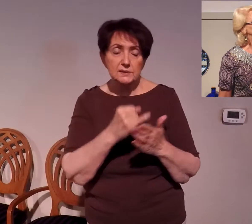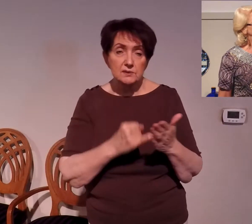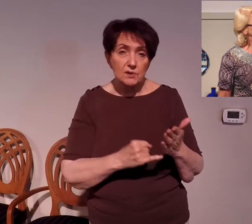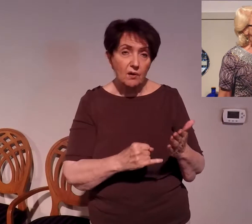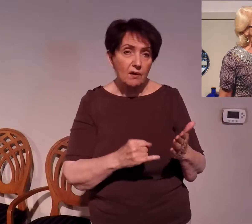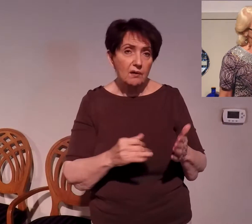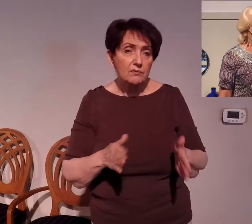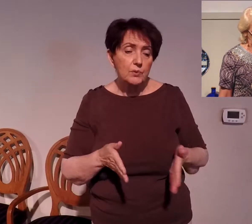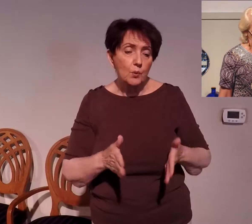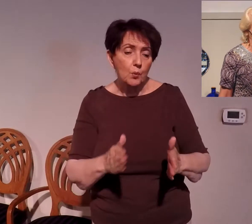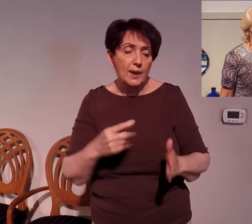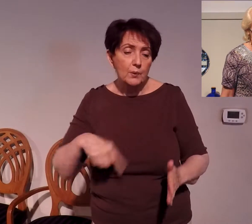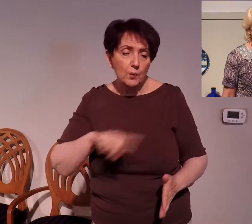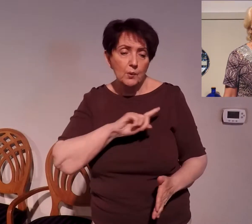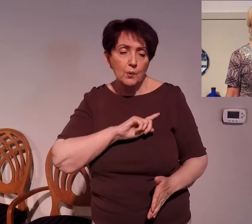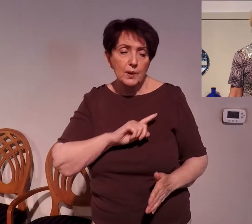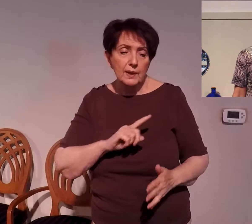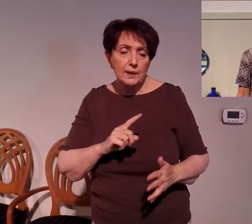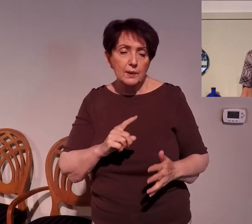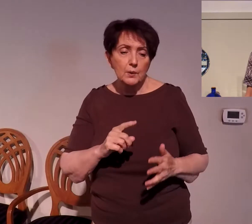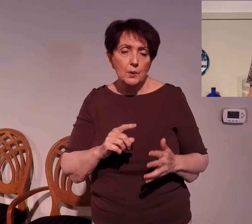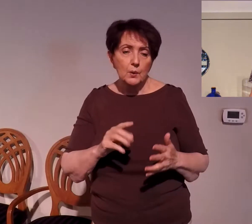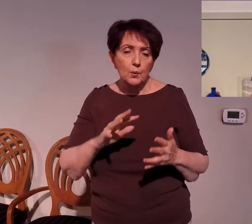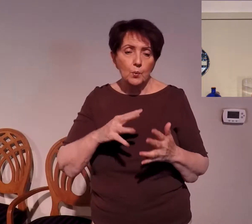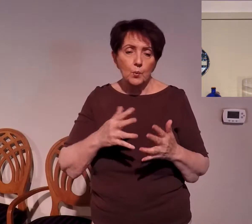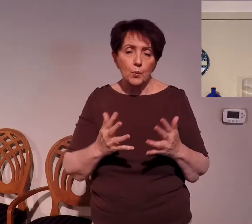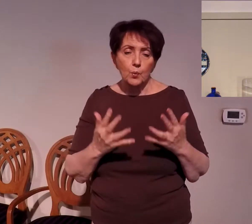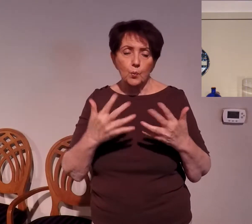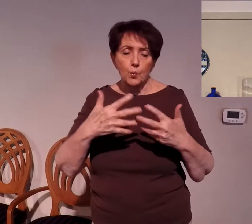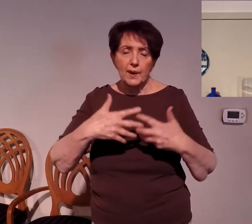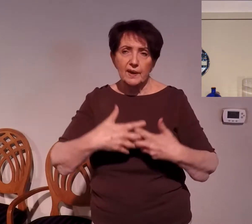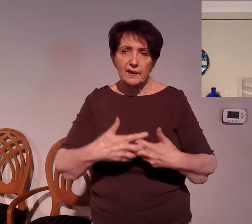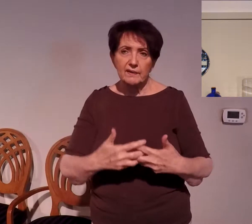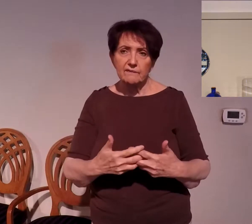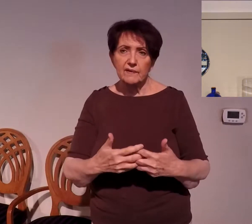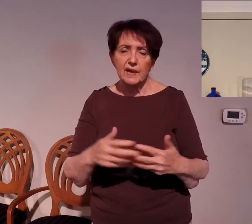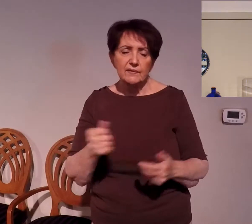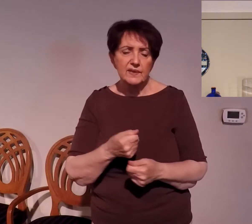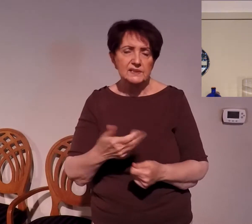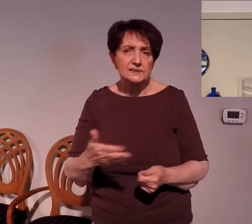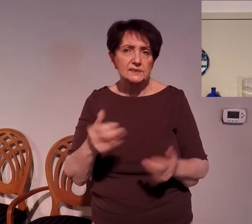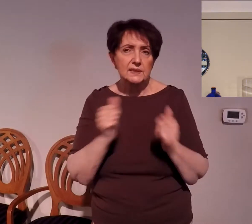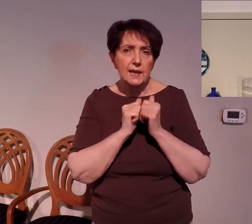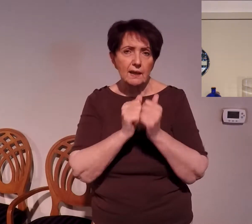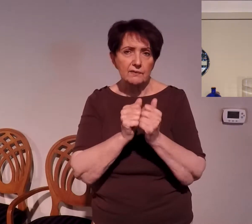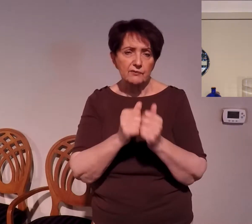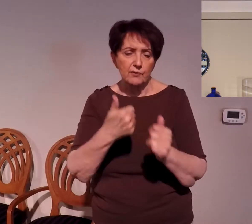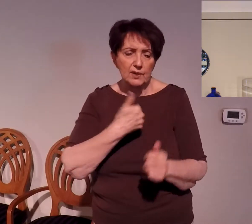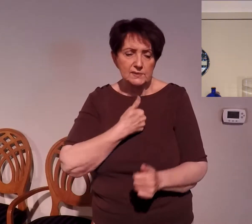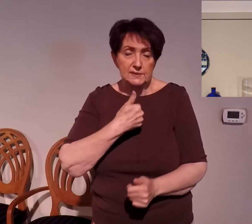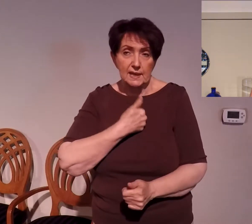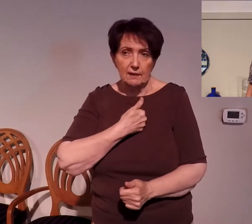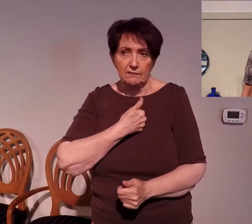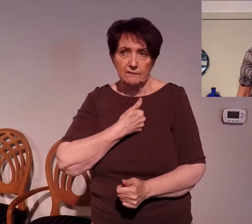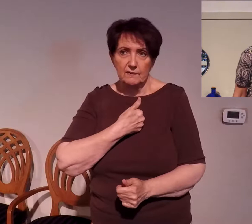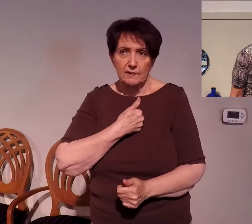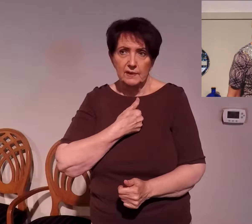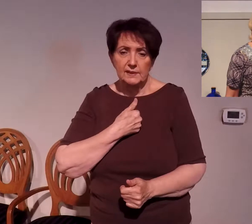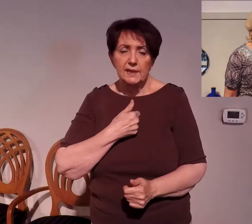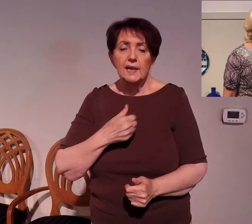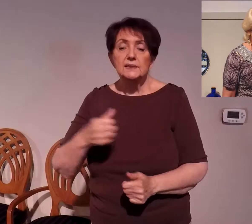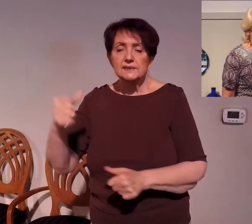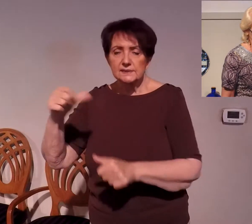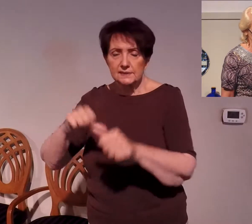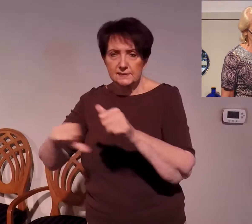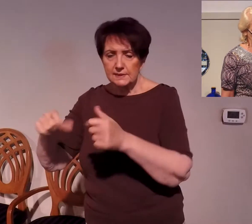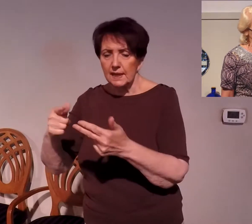way that we weave our conviction, appreciation, and realization together for ourselves. And it is a science in